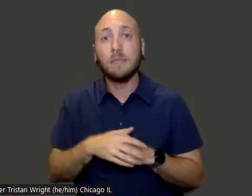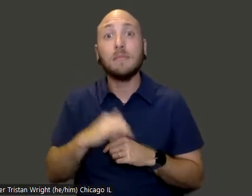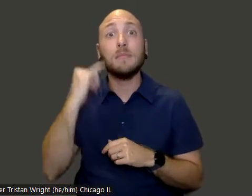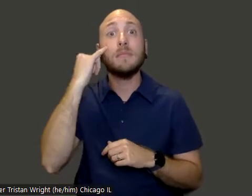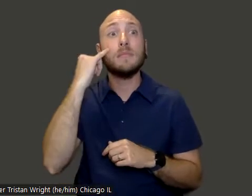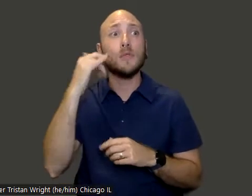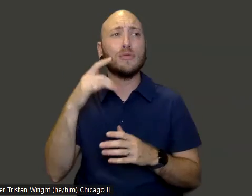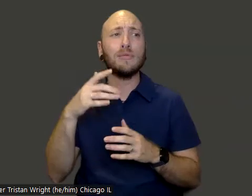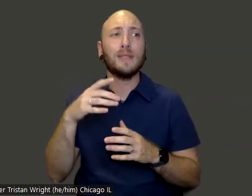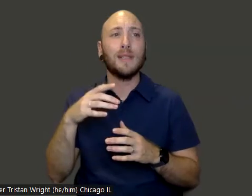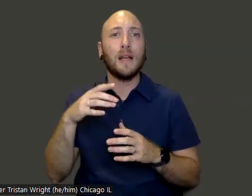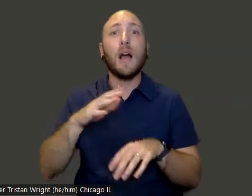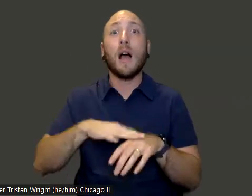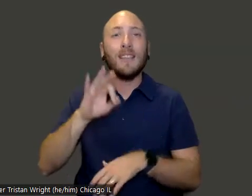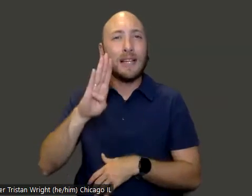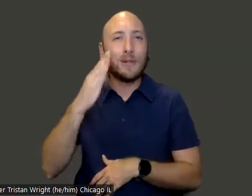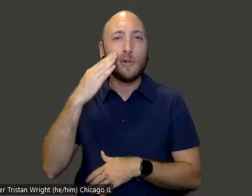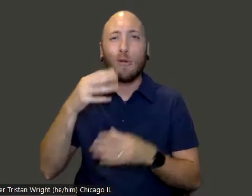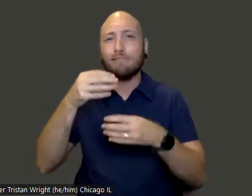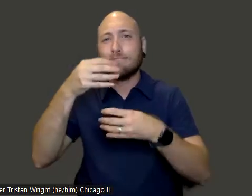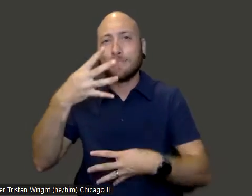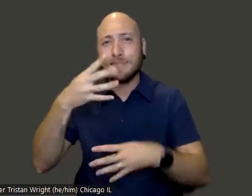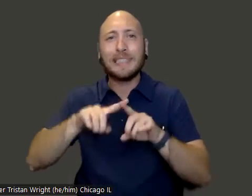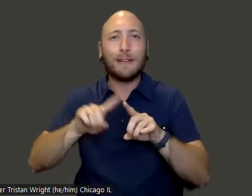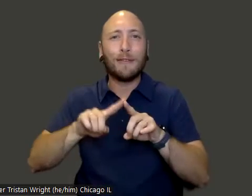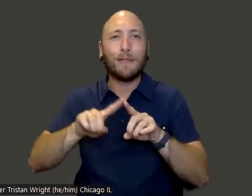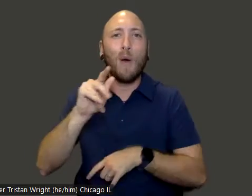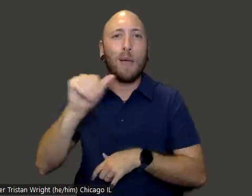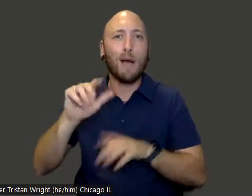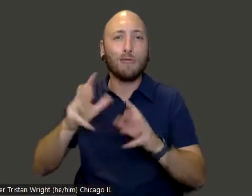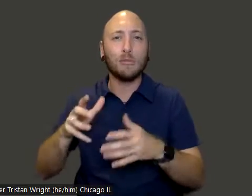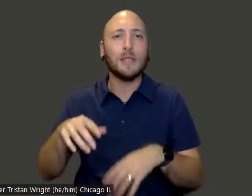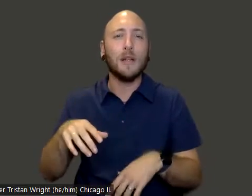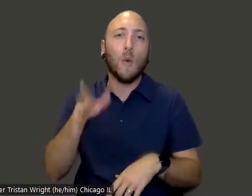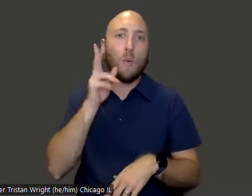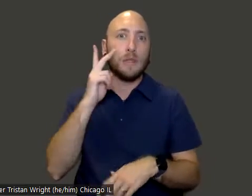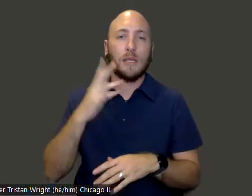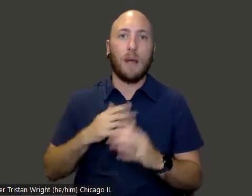YPOD pages on Facebook, you've probably seen my flyer because I'm pimping that thing every week.